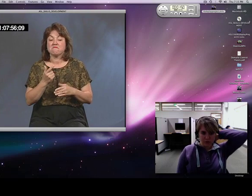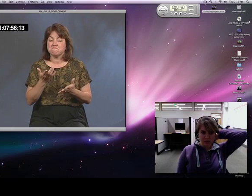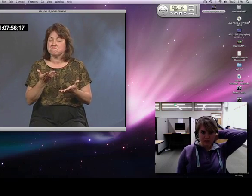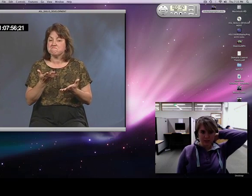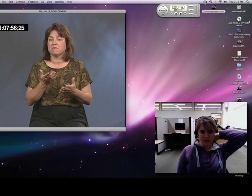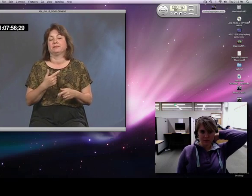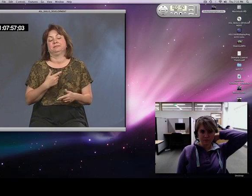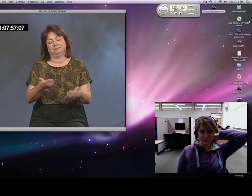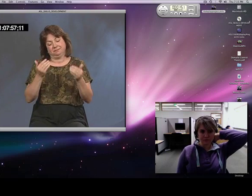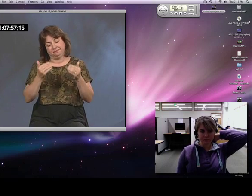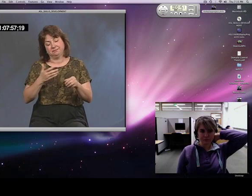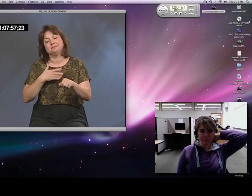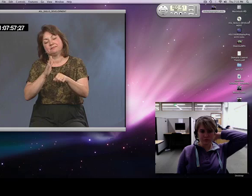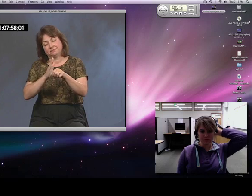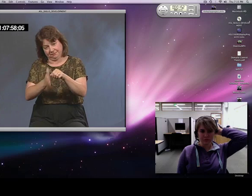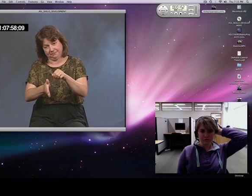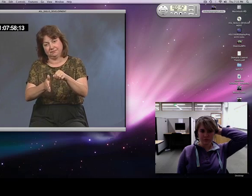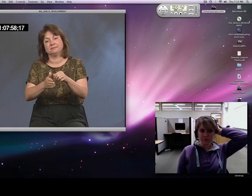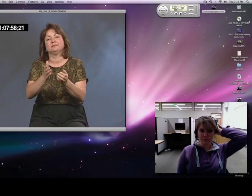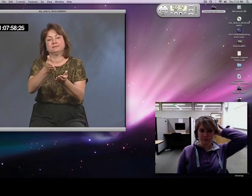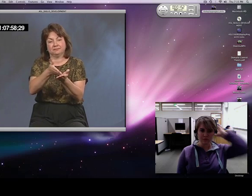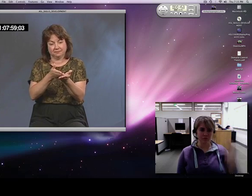them. So we took the seeds out.